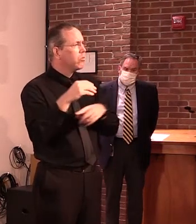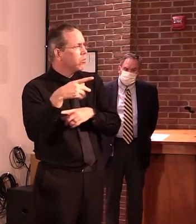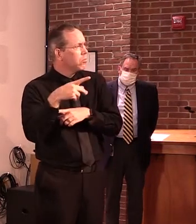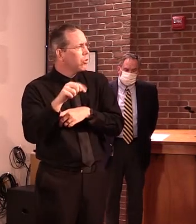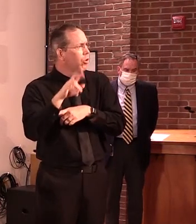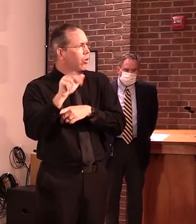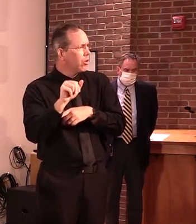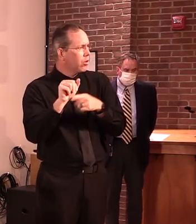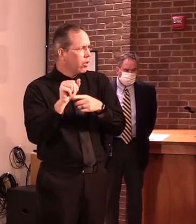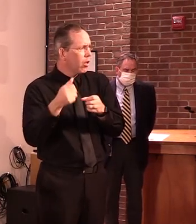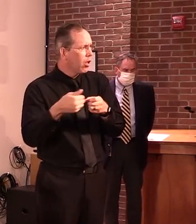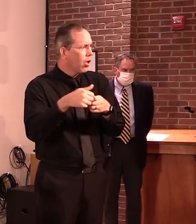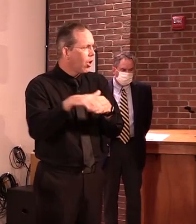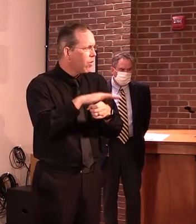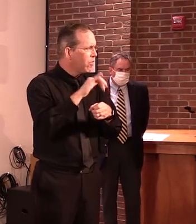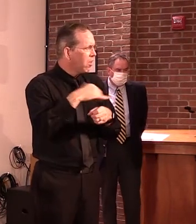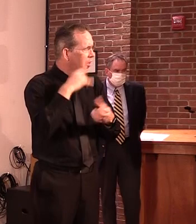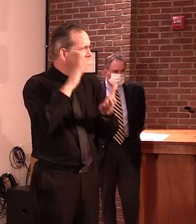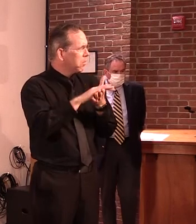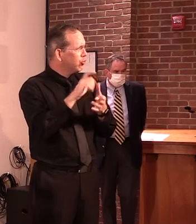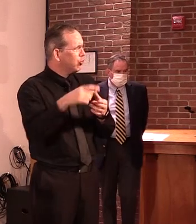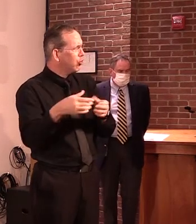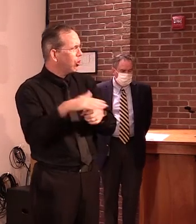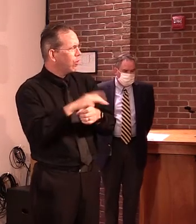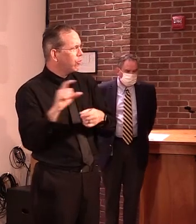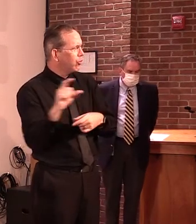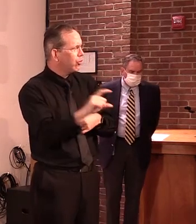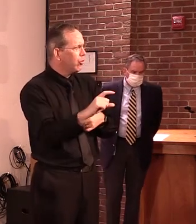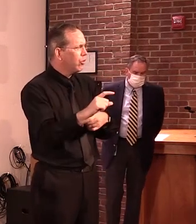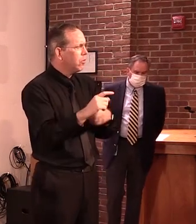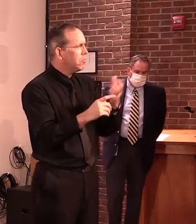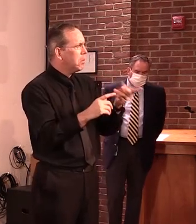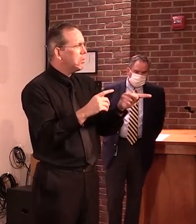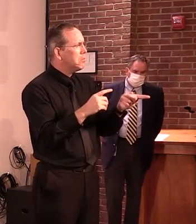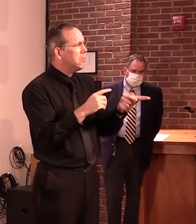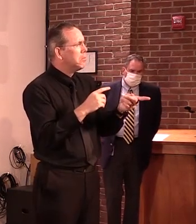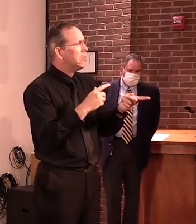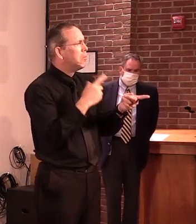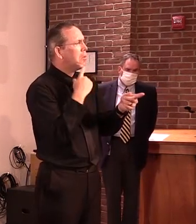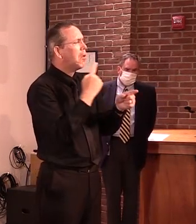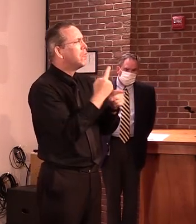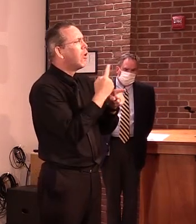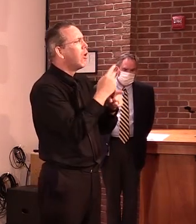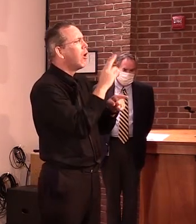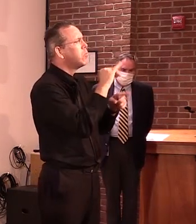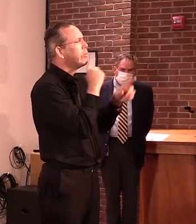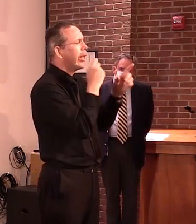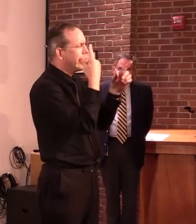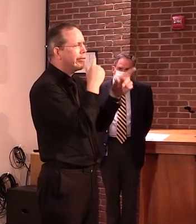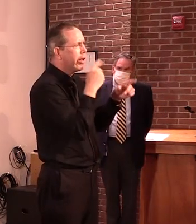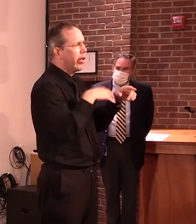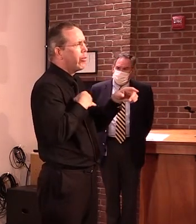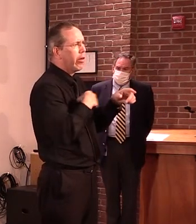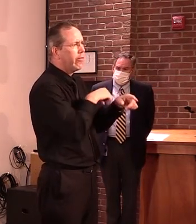They may not have been covered under traditional UI, but I think the PUA did cover them.